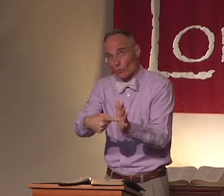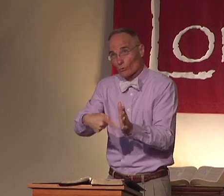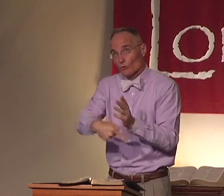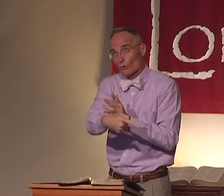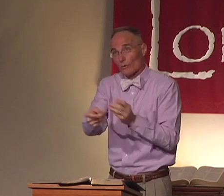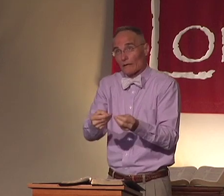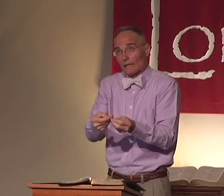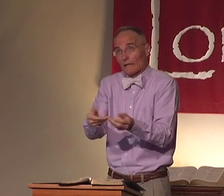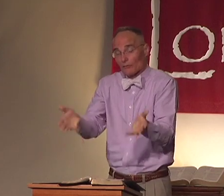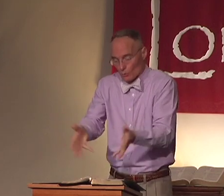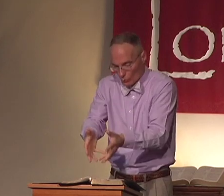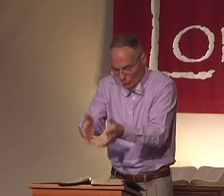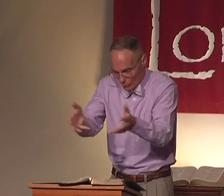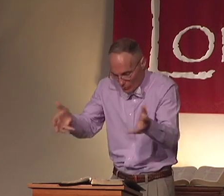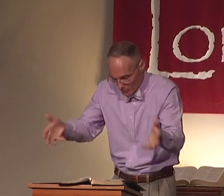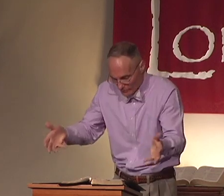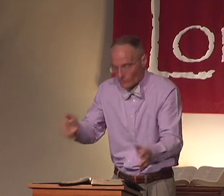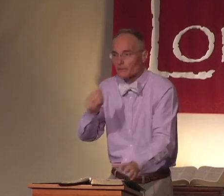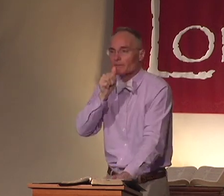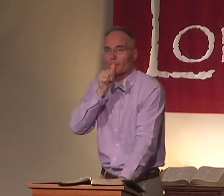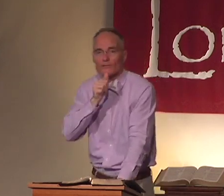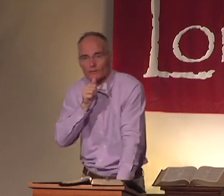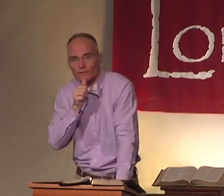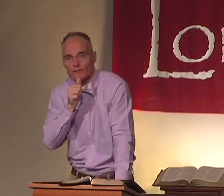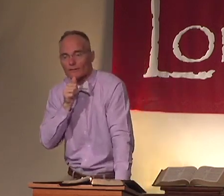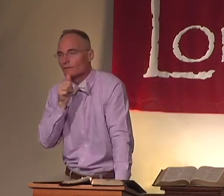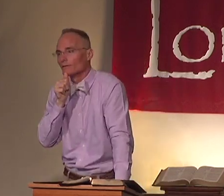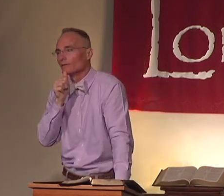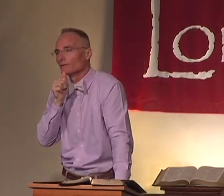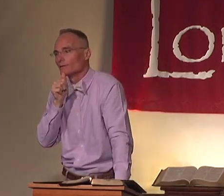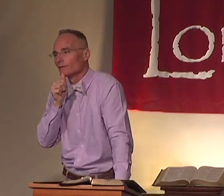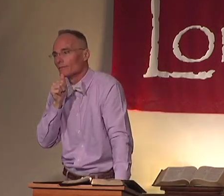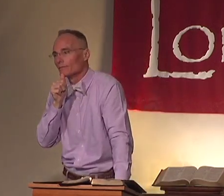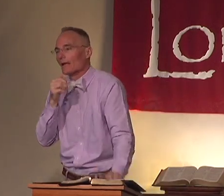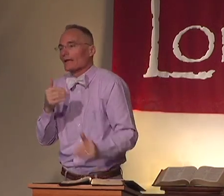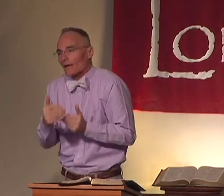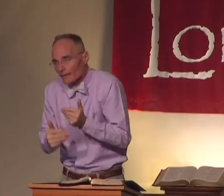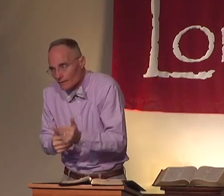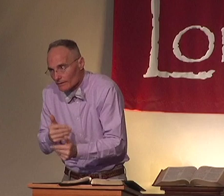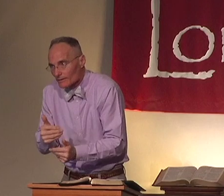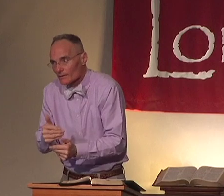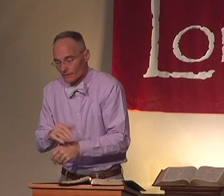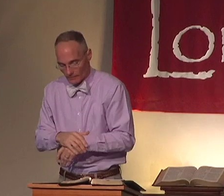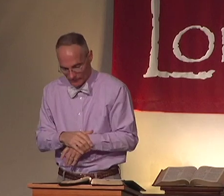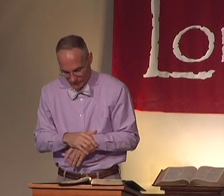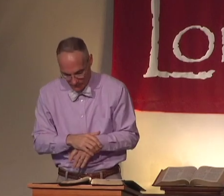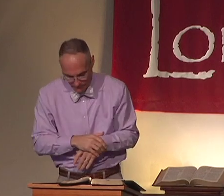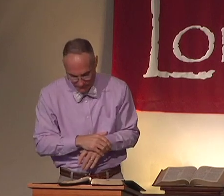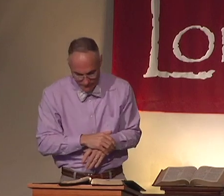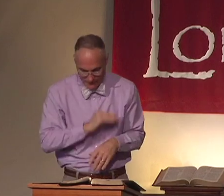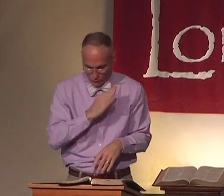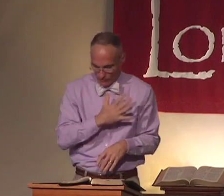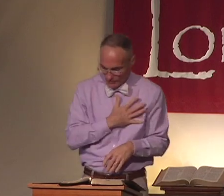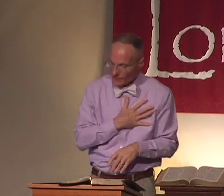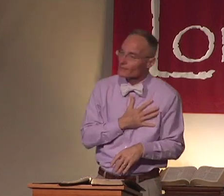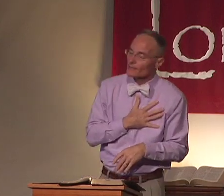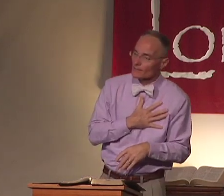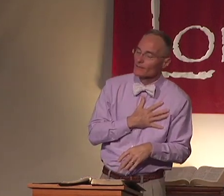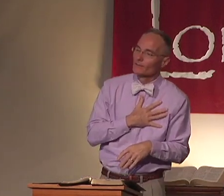God has shown you and given you so much of his patience, his kindness, his